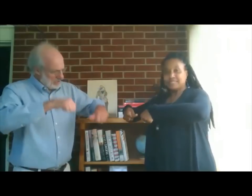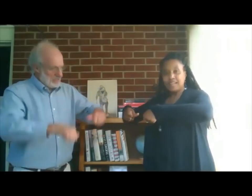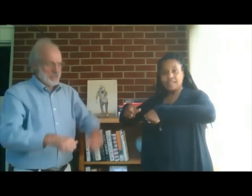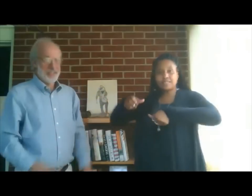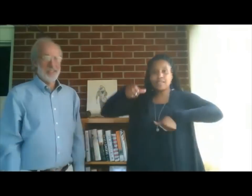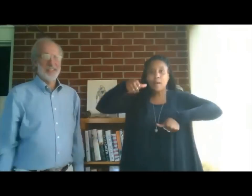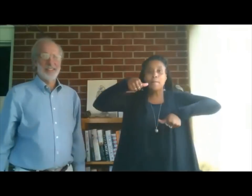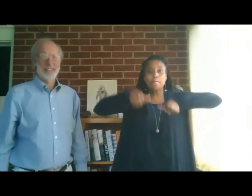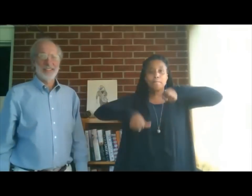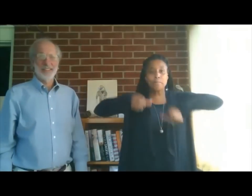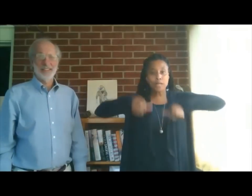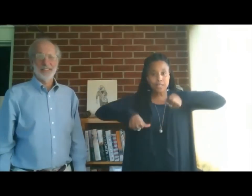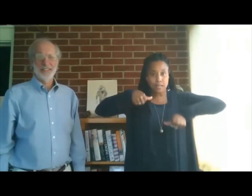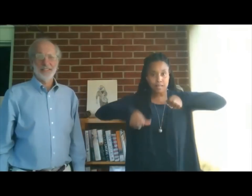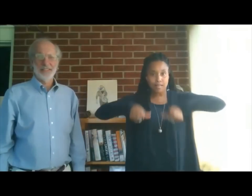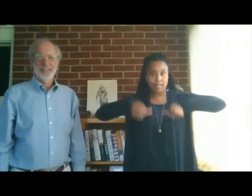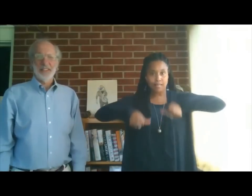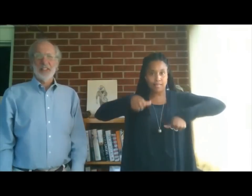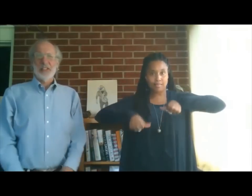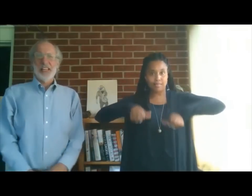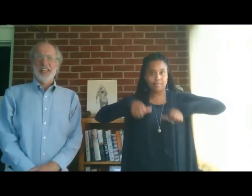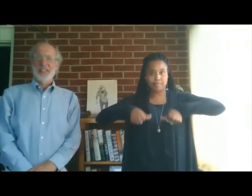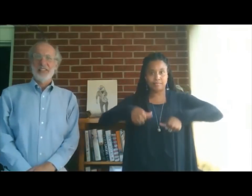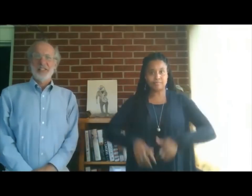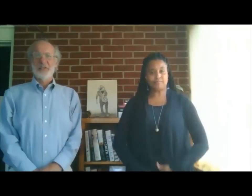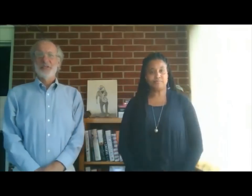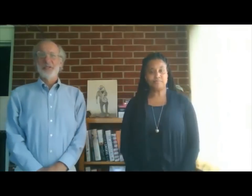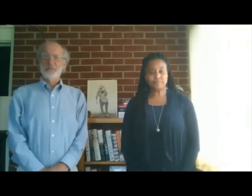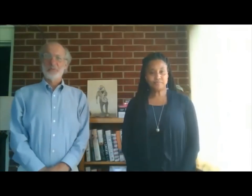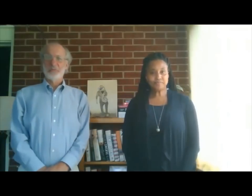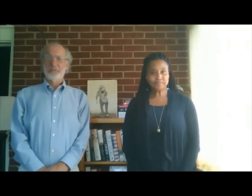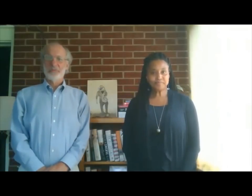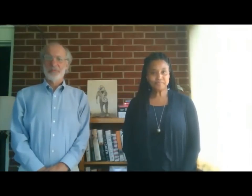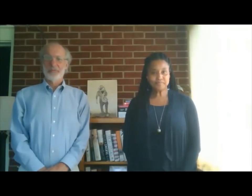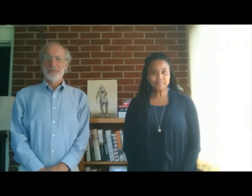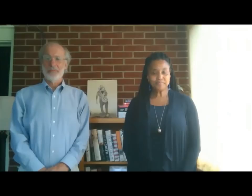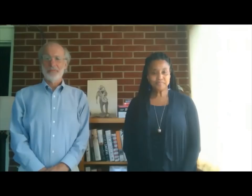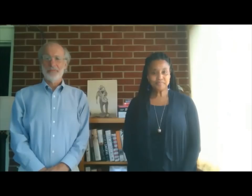Puzzle. Yes. Puzzle. Your turn.